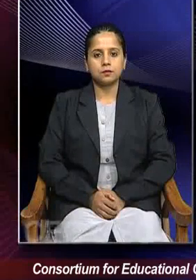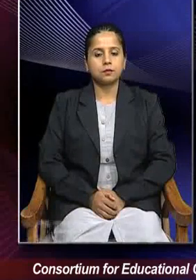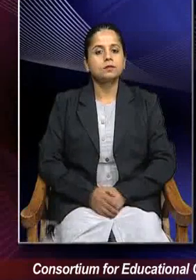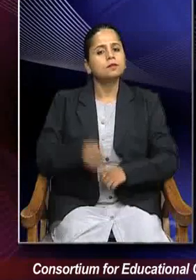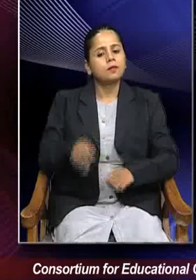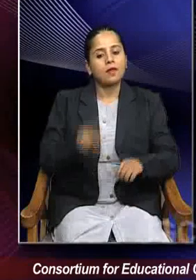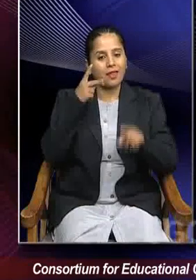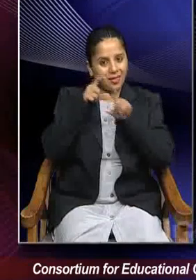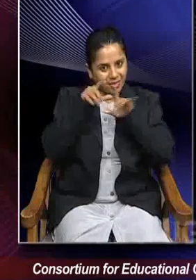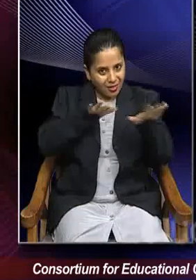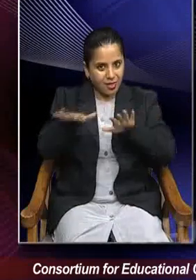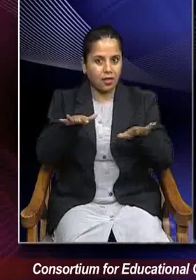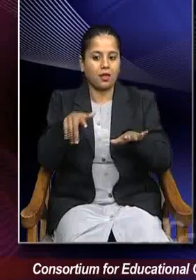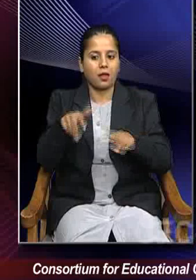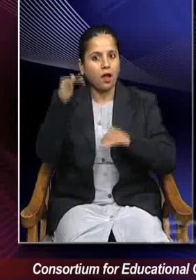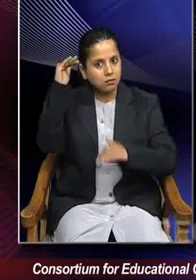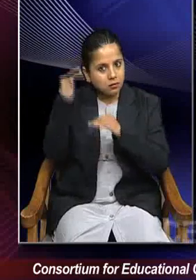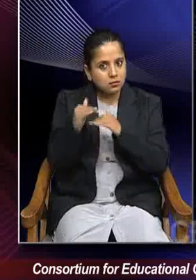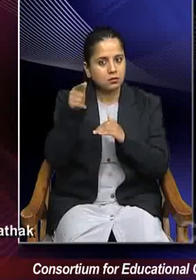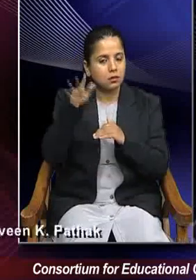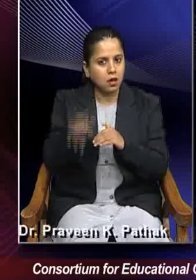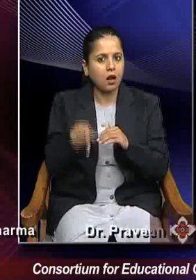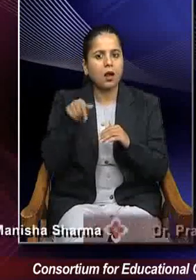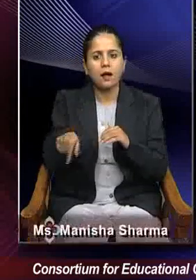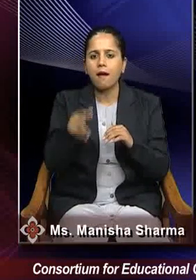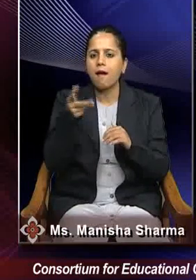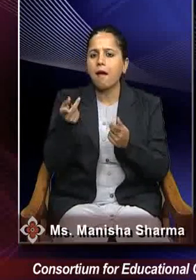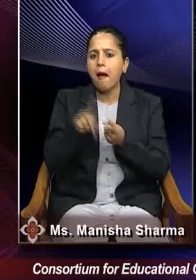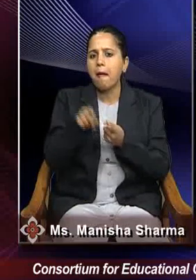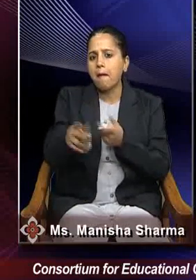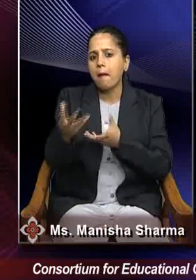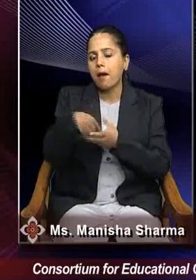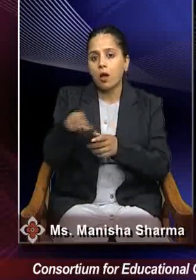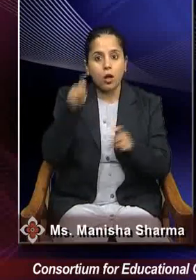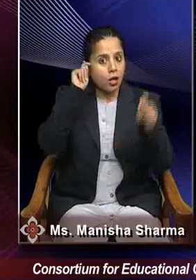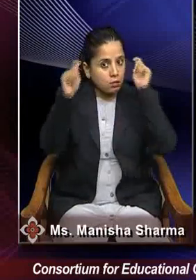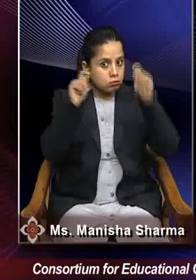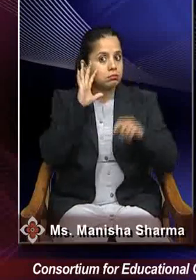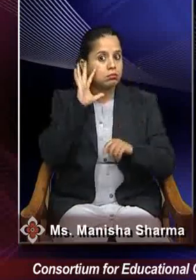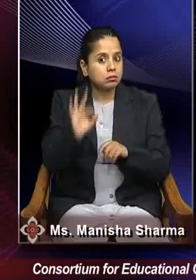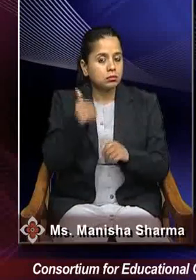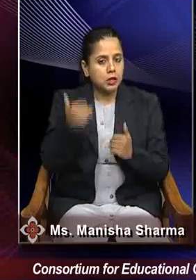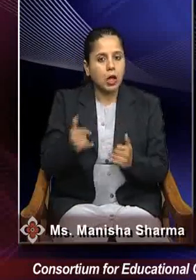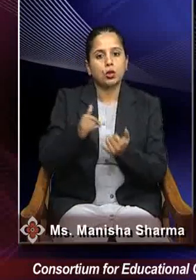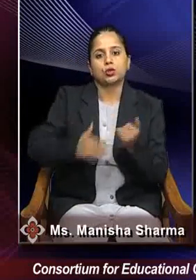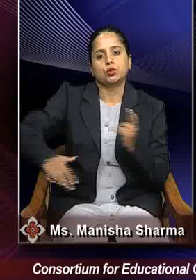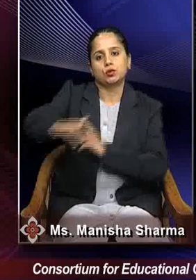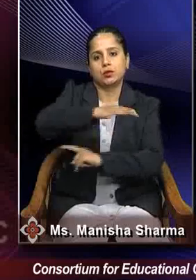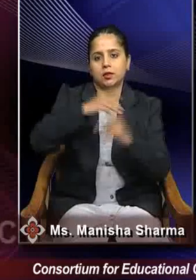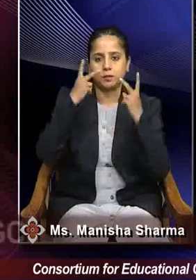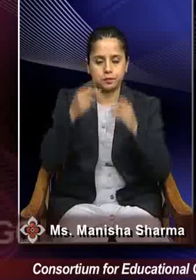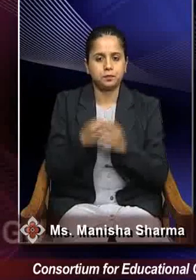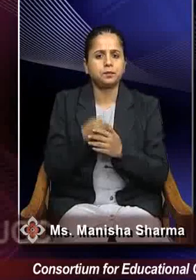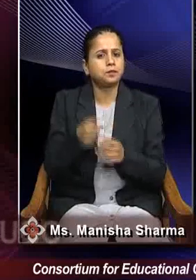So disaster risk reduction has really occupied an important role in the contemporary society. And